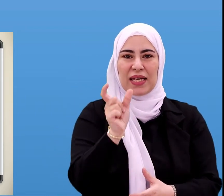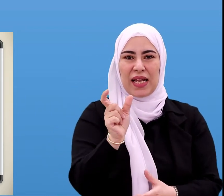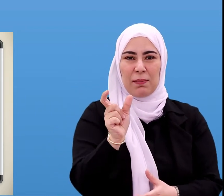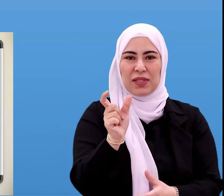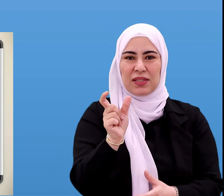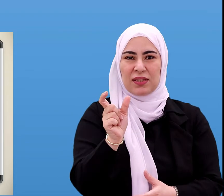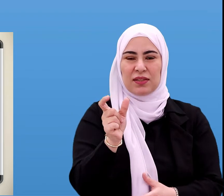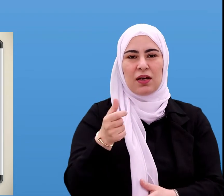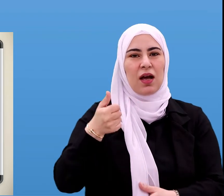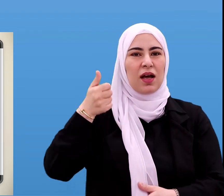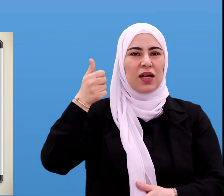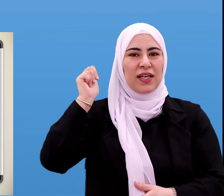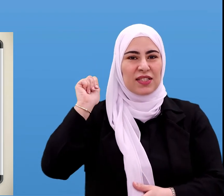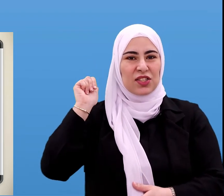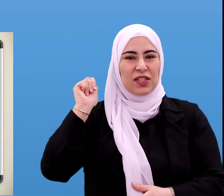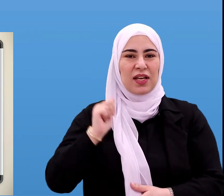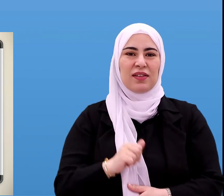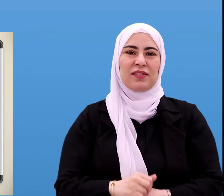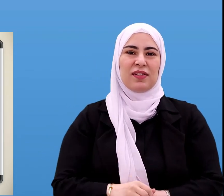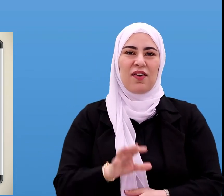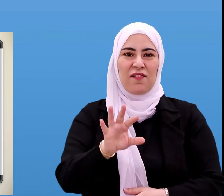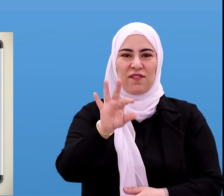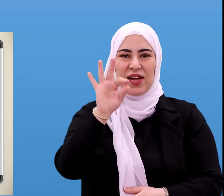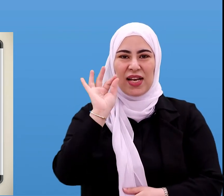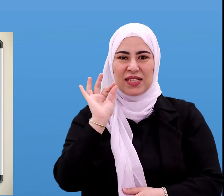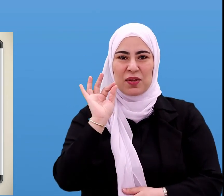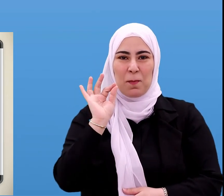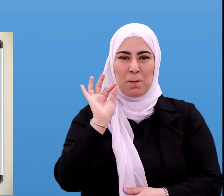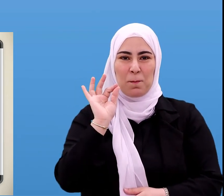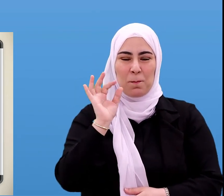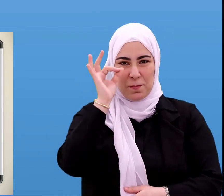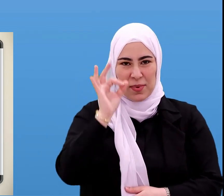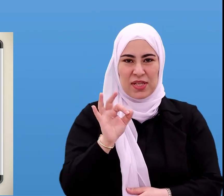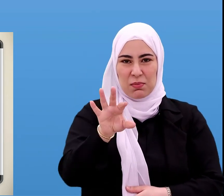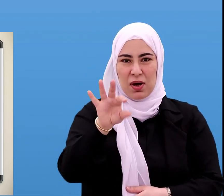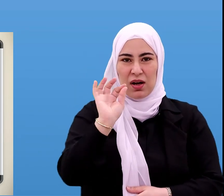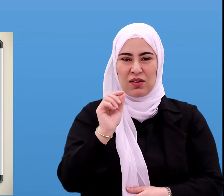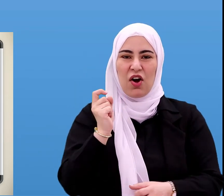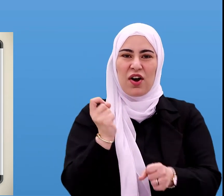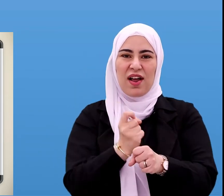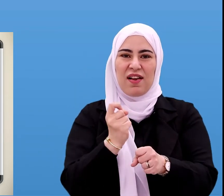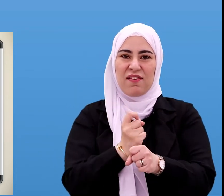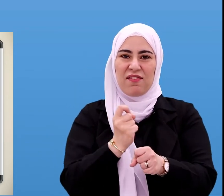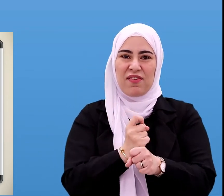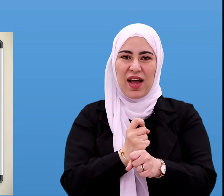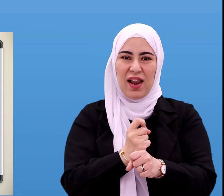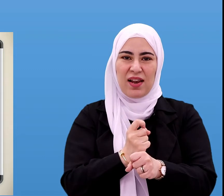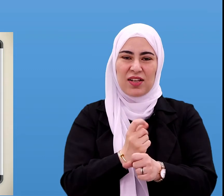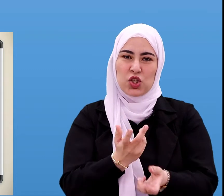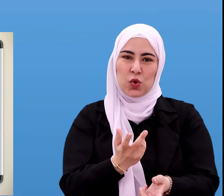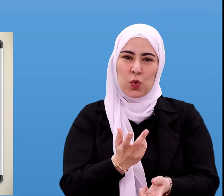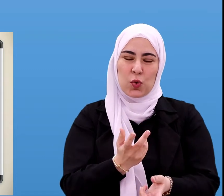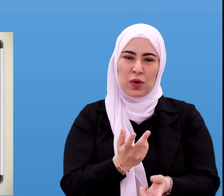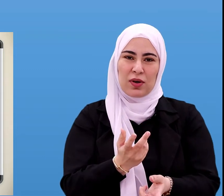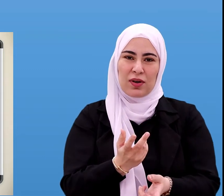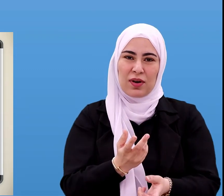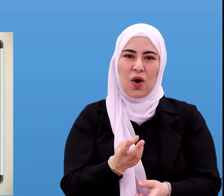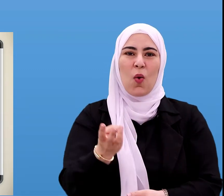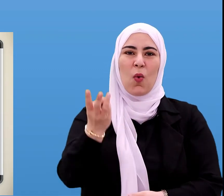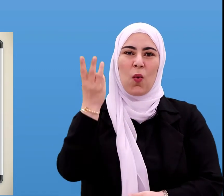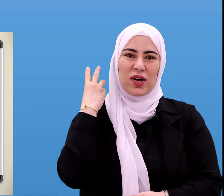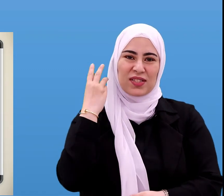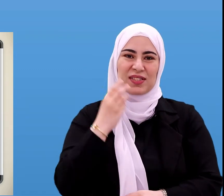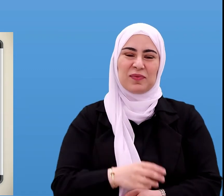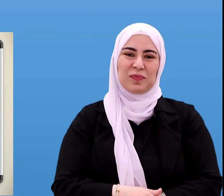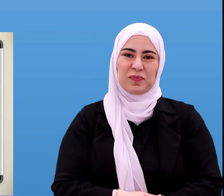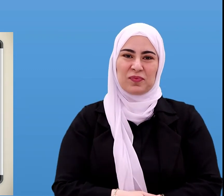in this sentence, we have a keyword, which is yesterday. So tell me which verb to be is suitable for